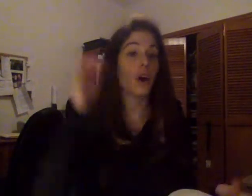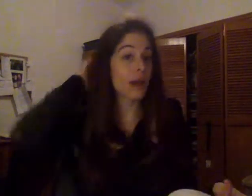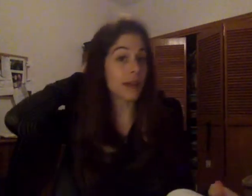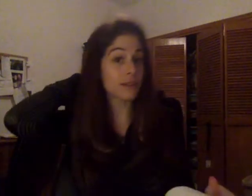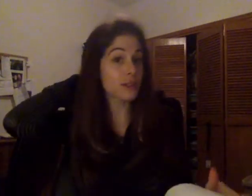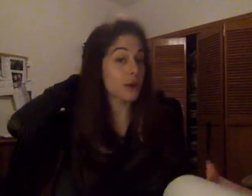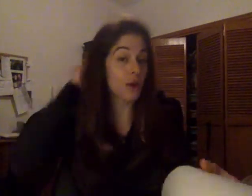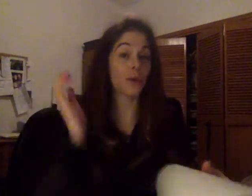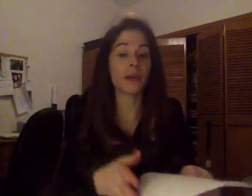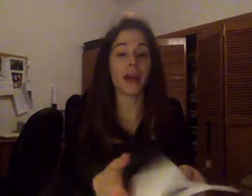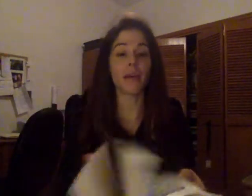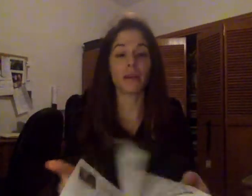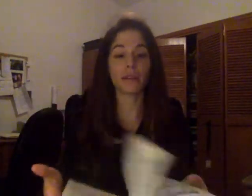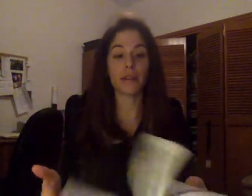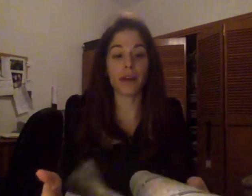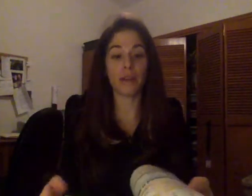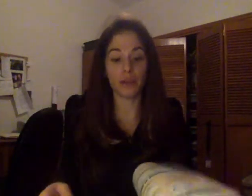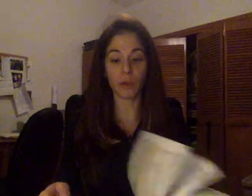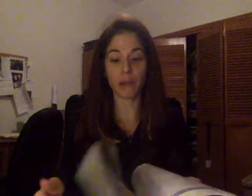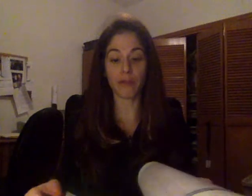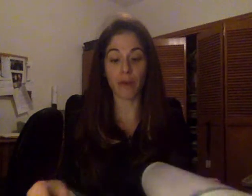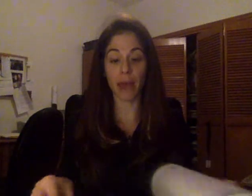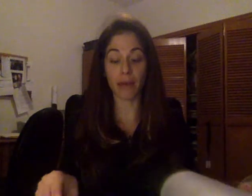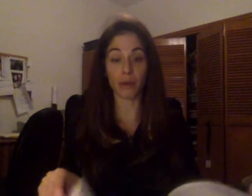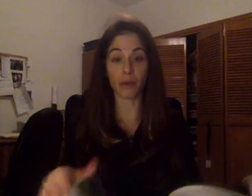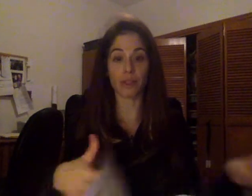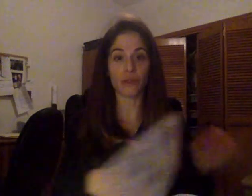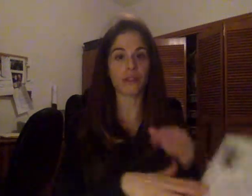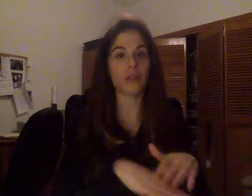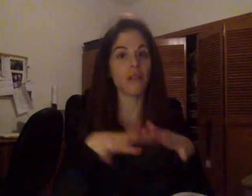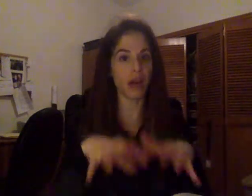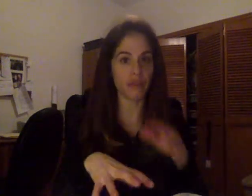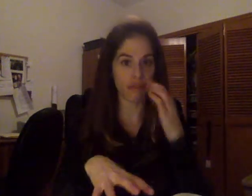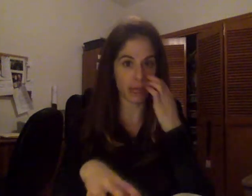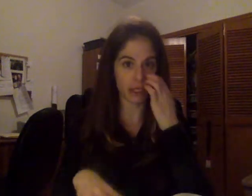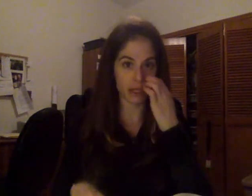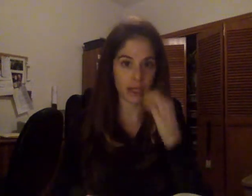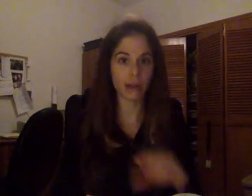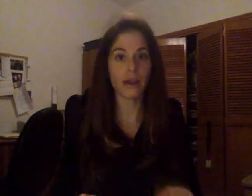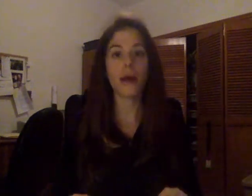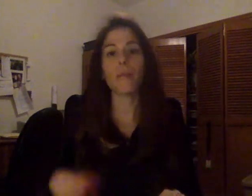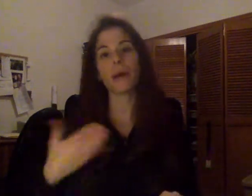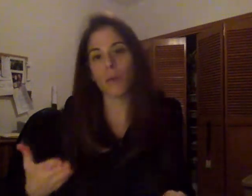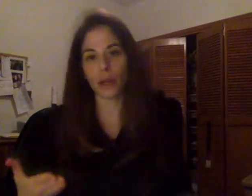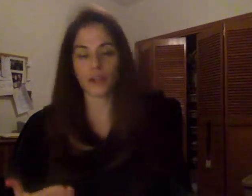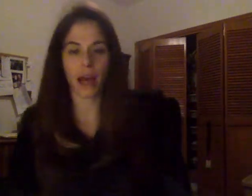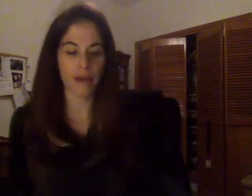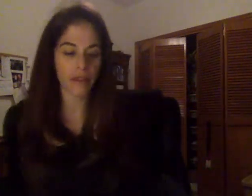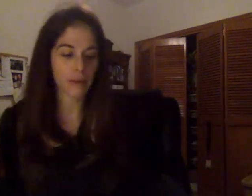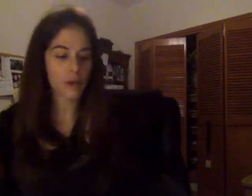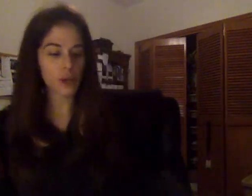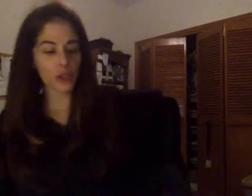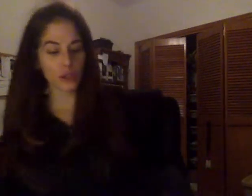Okay, so I went over on Unit 1 the vocabulary words, and there's still a lot of information in here, but I wanted you to have them.